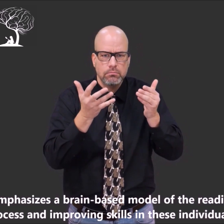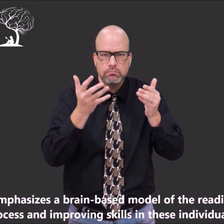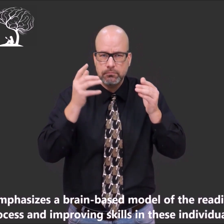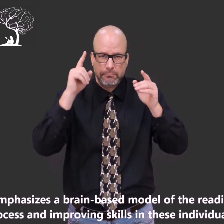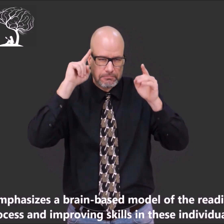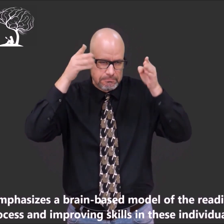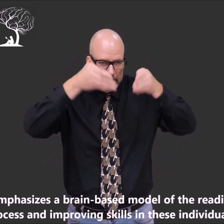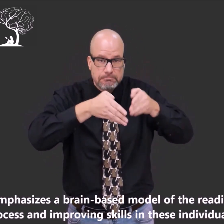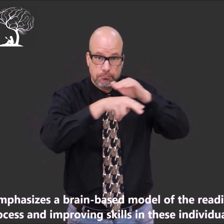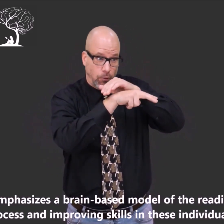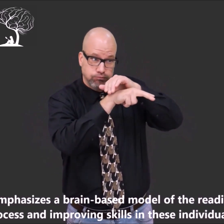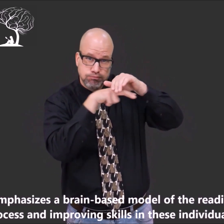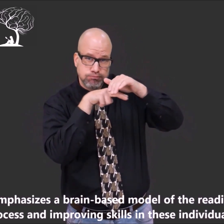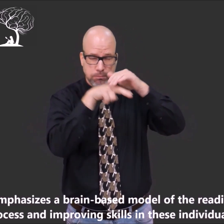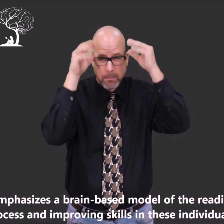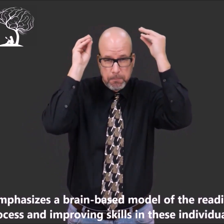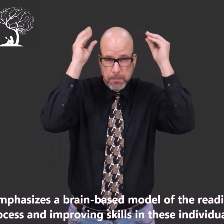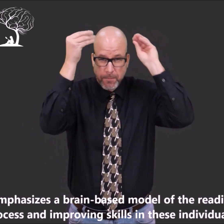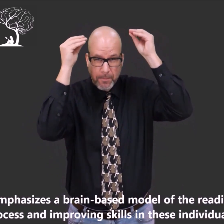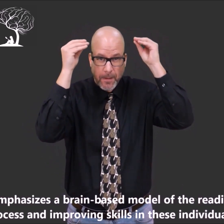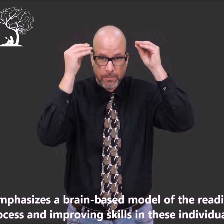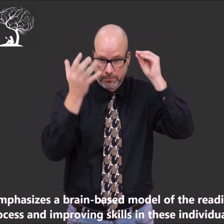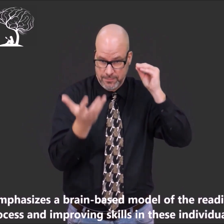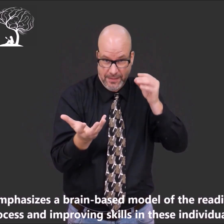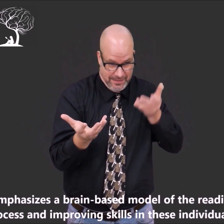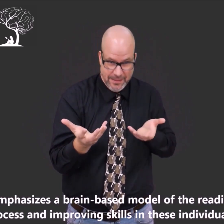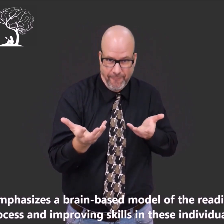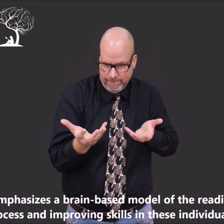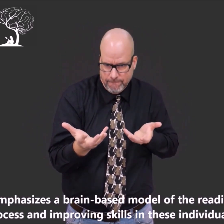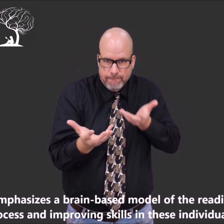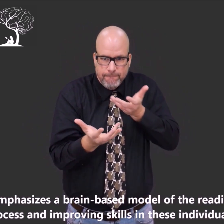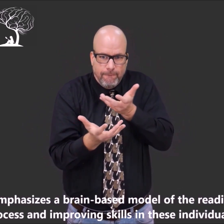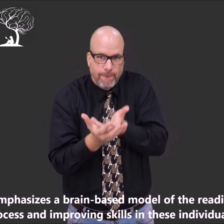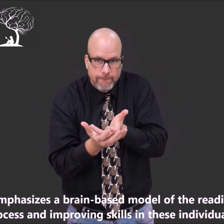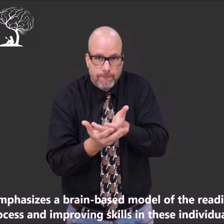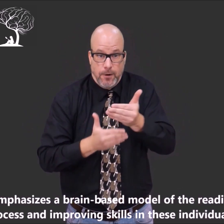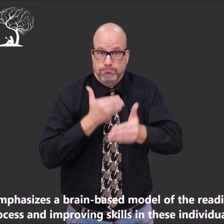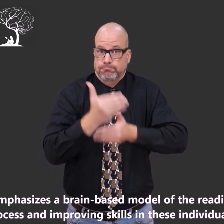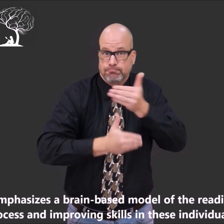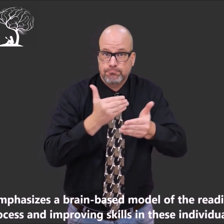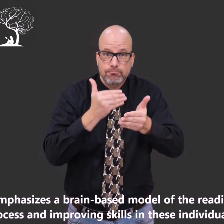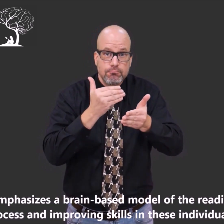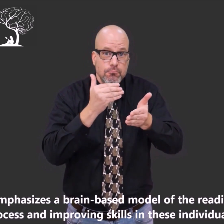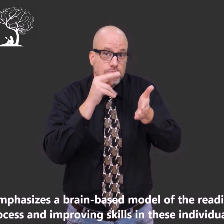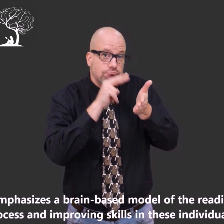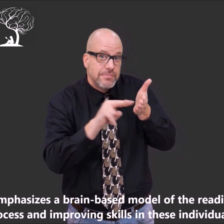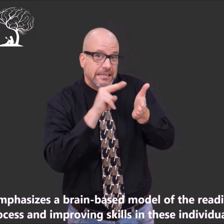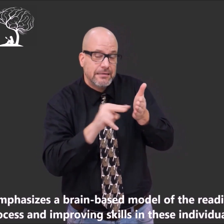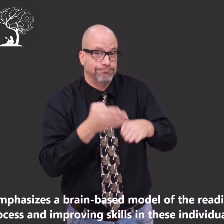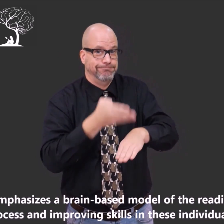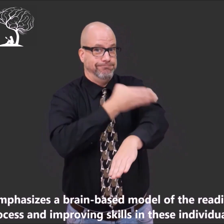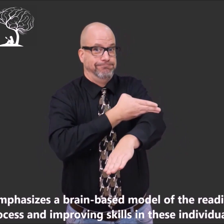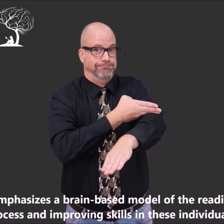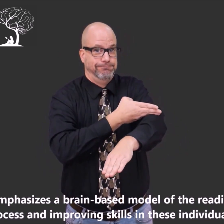a brain-based model of the reading process and improving skills in these individuals.